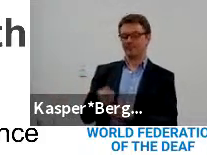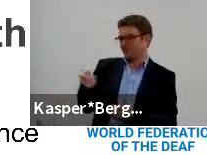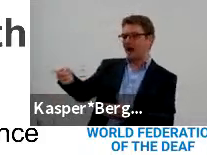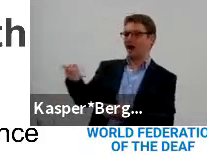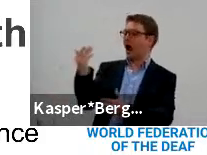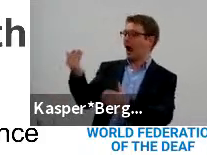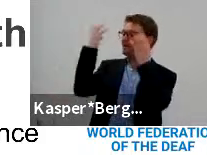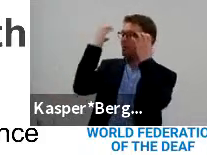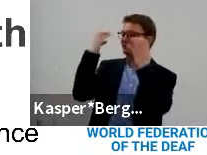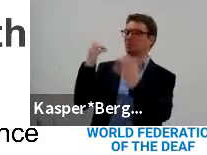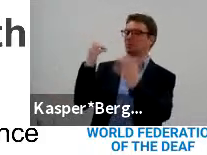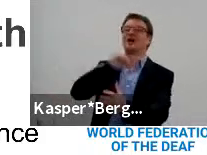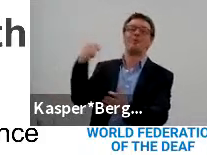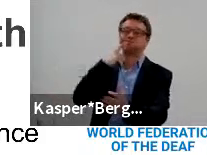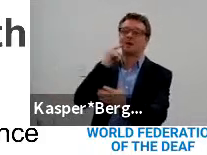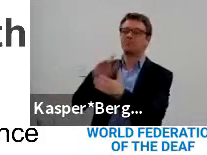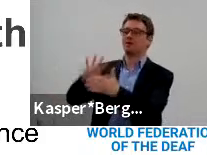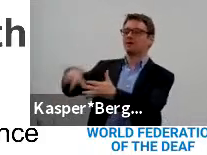sign language.